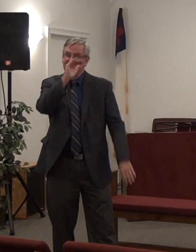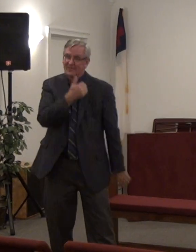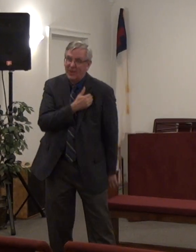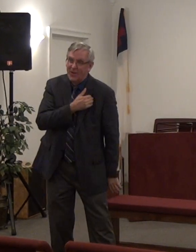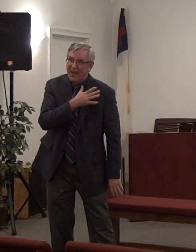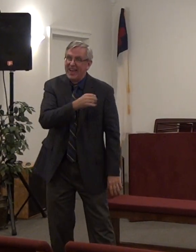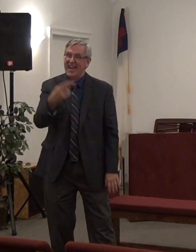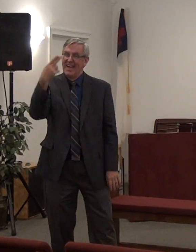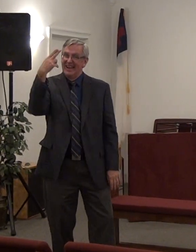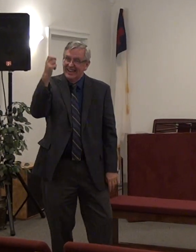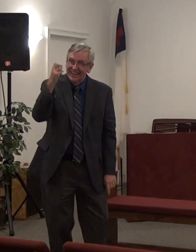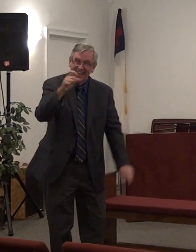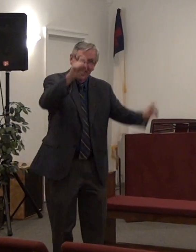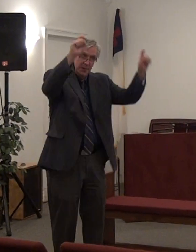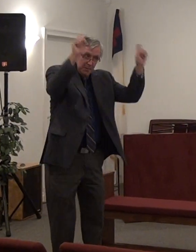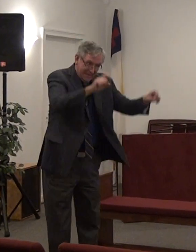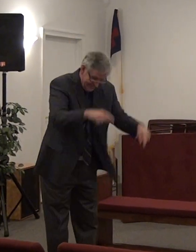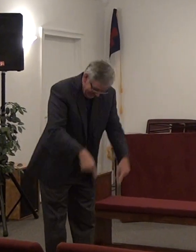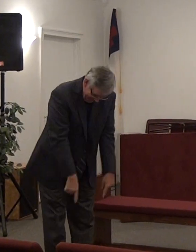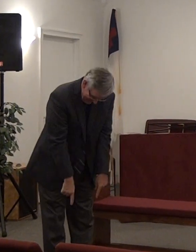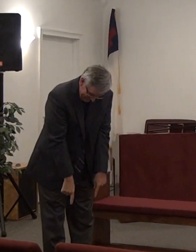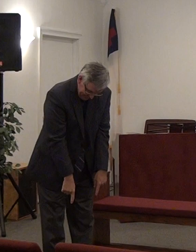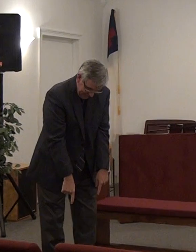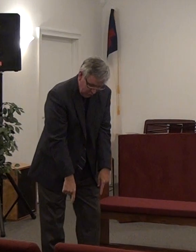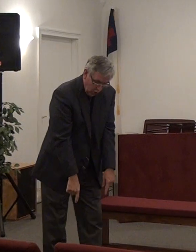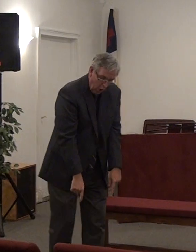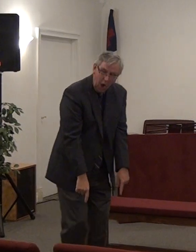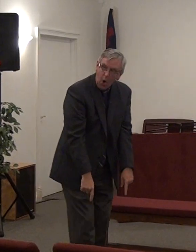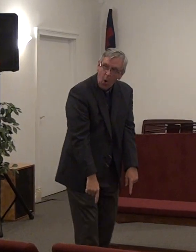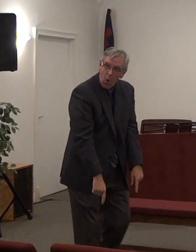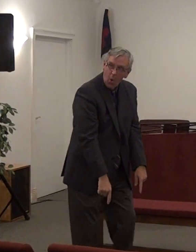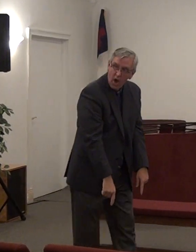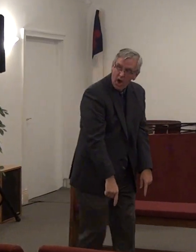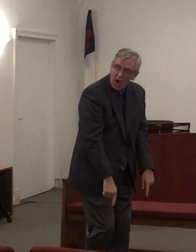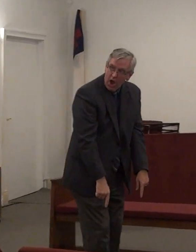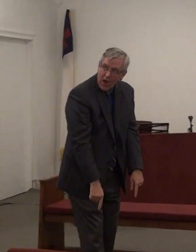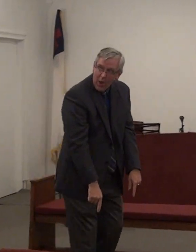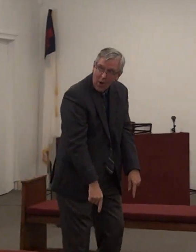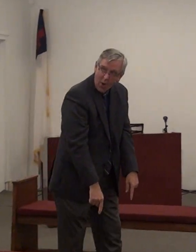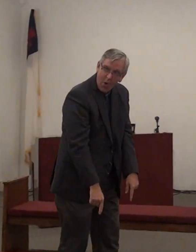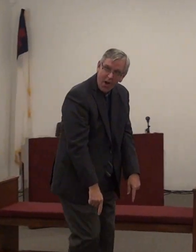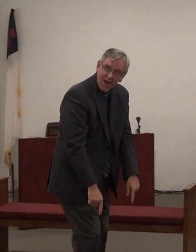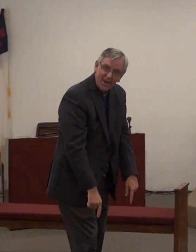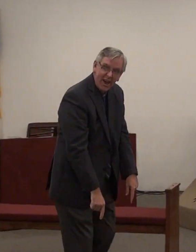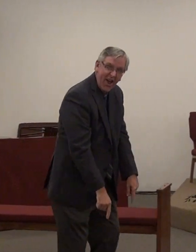he saw was a precious lost soul, and he must needs go